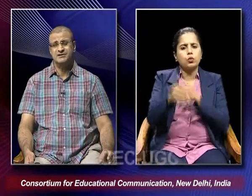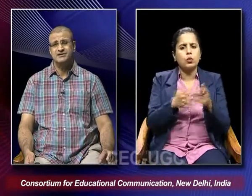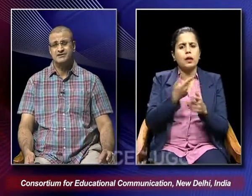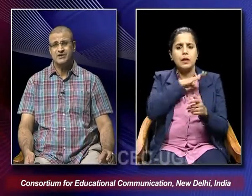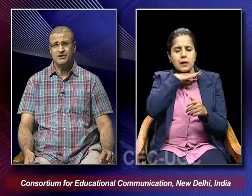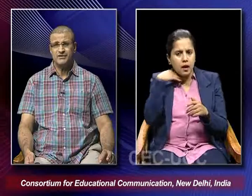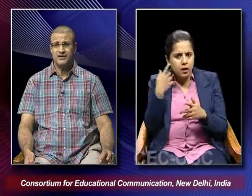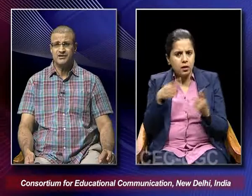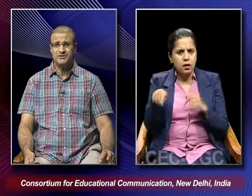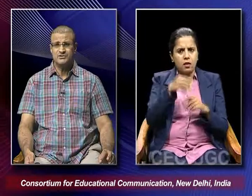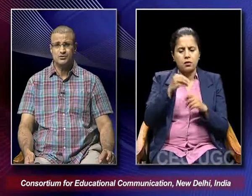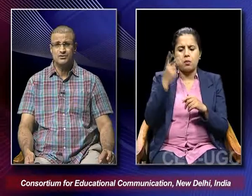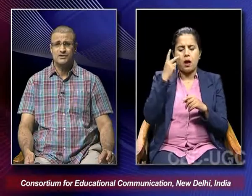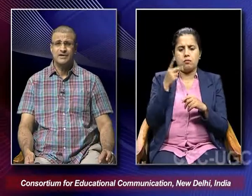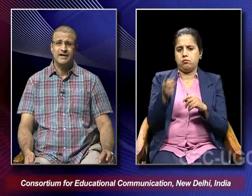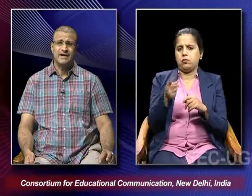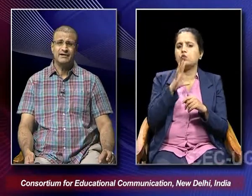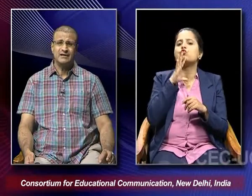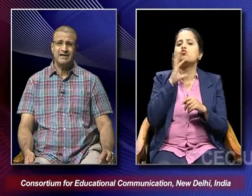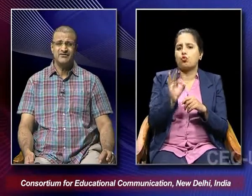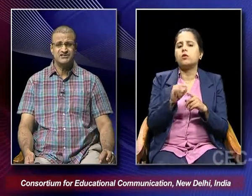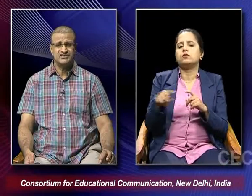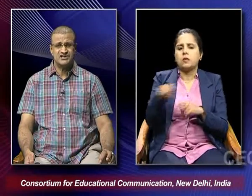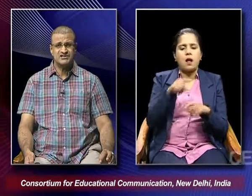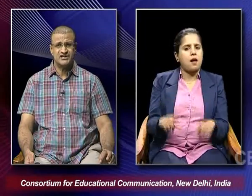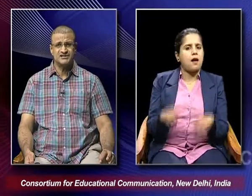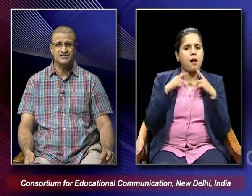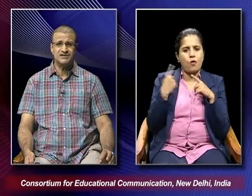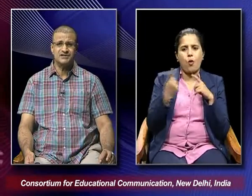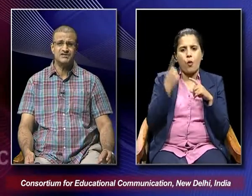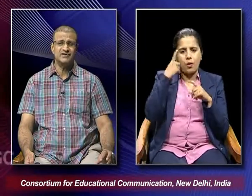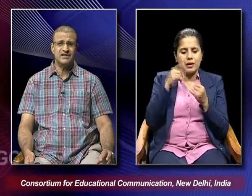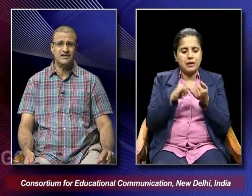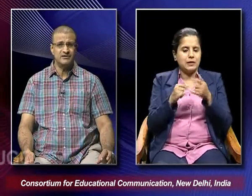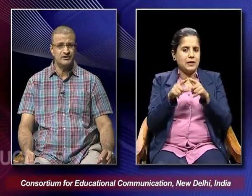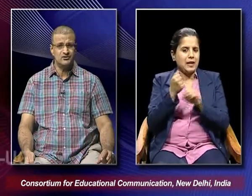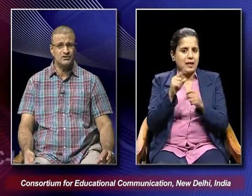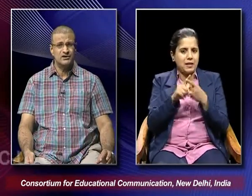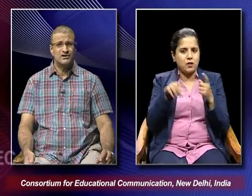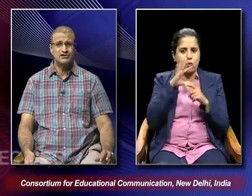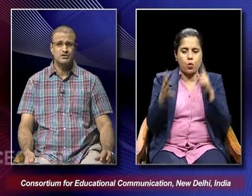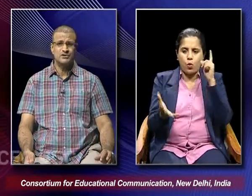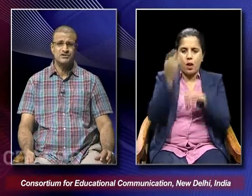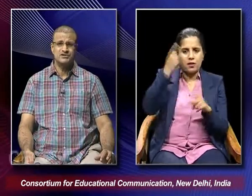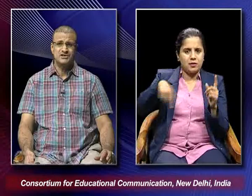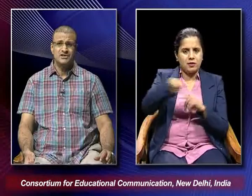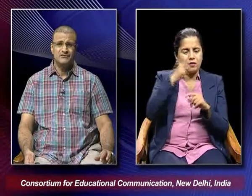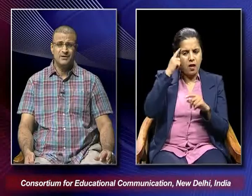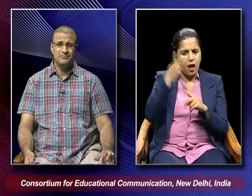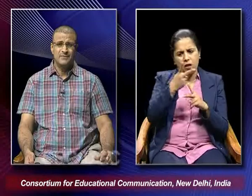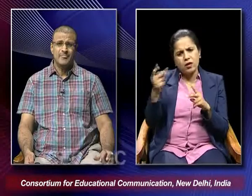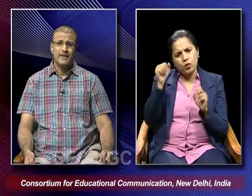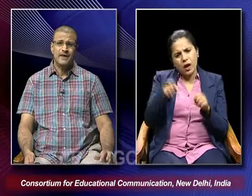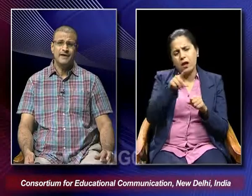is some kind of an ultimate truth, and life is just a stage in achieving that ultimate truth, is shown in this